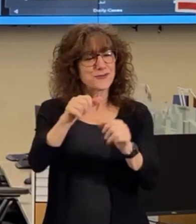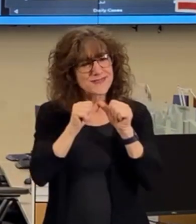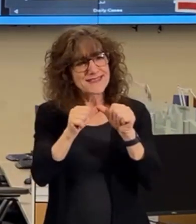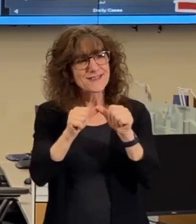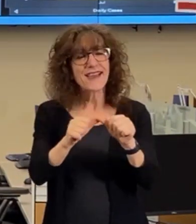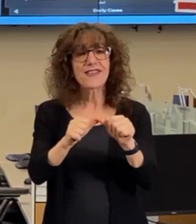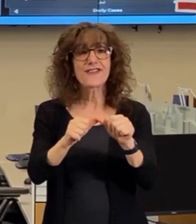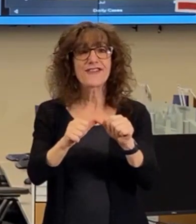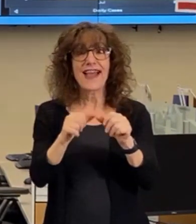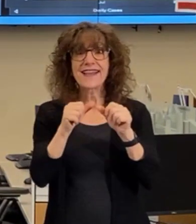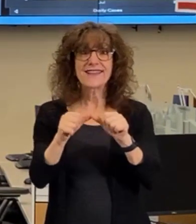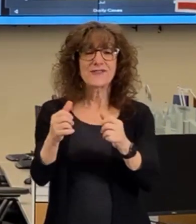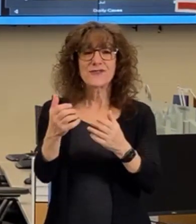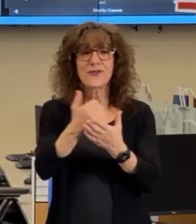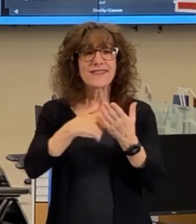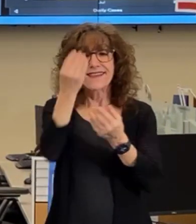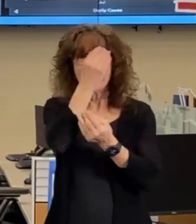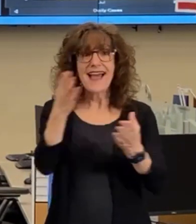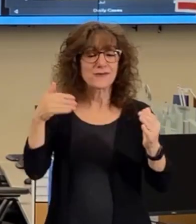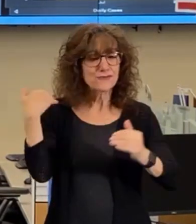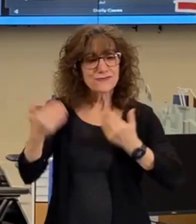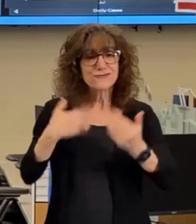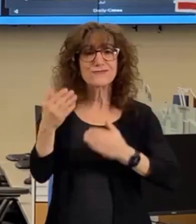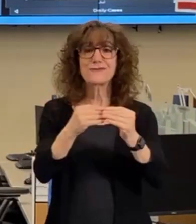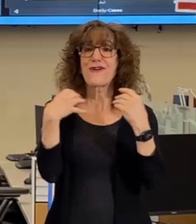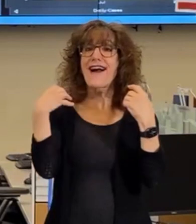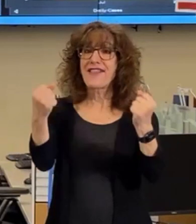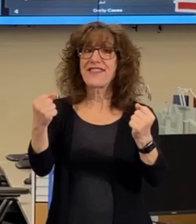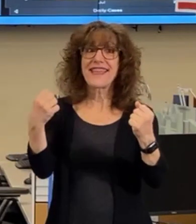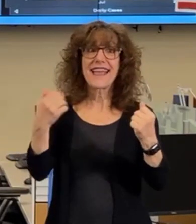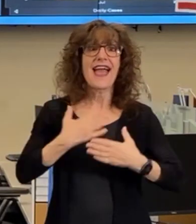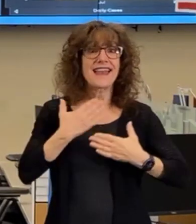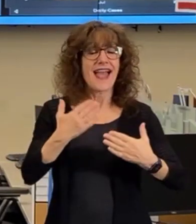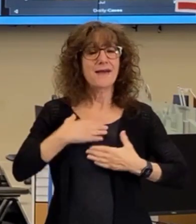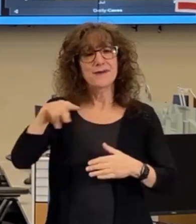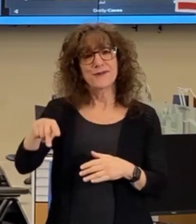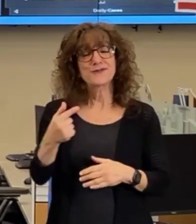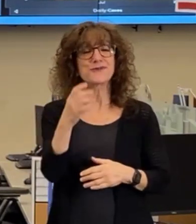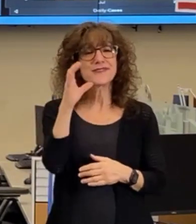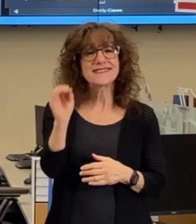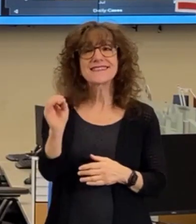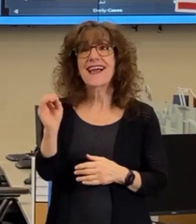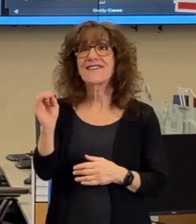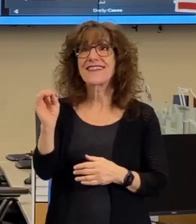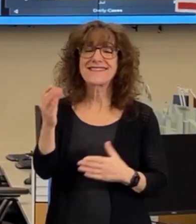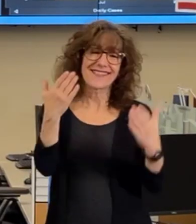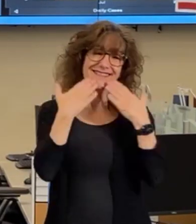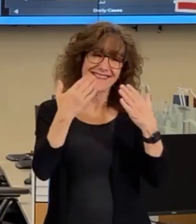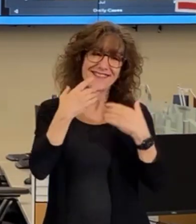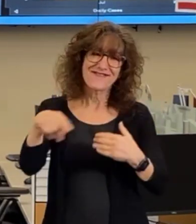stay informed as we forge ahead to a healthier and happier Prince George's County. Thank